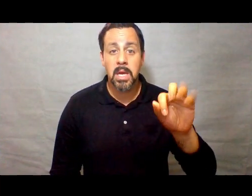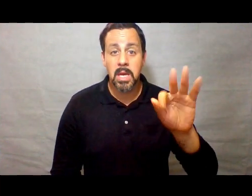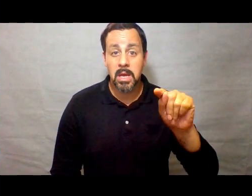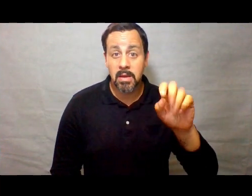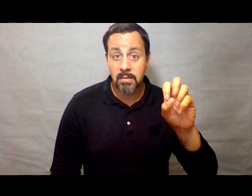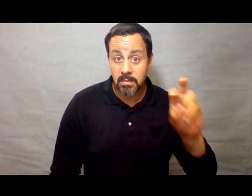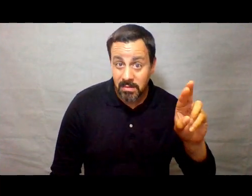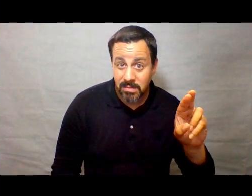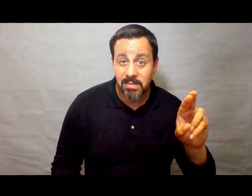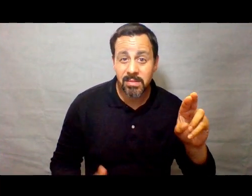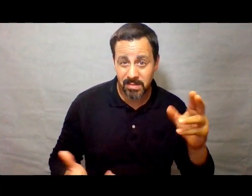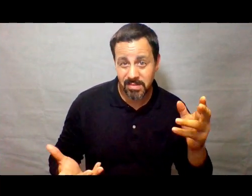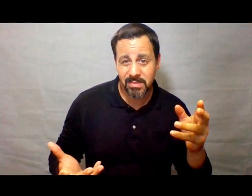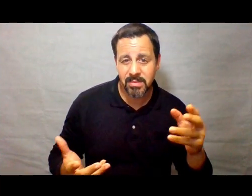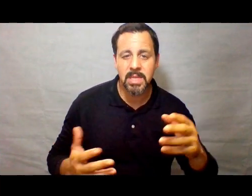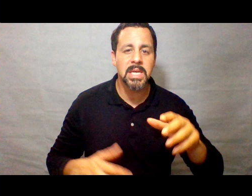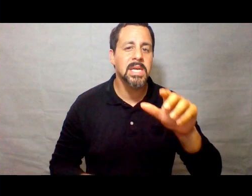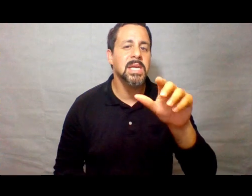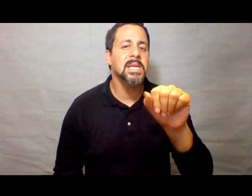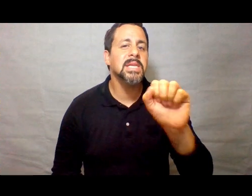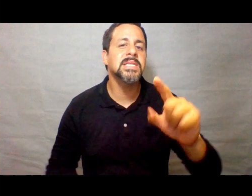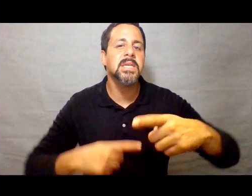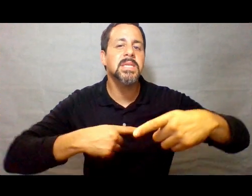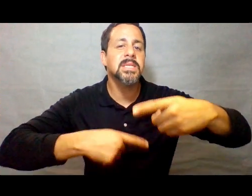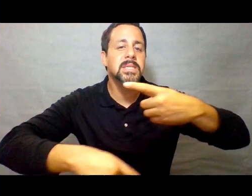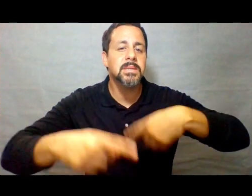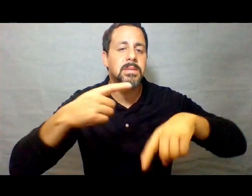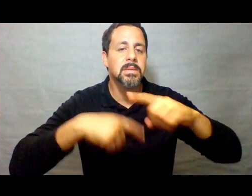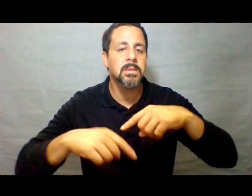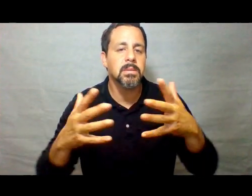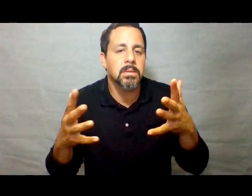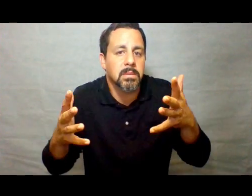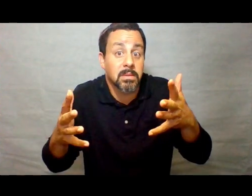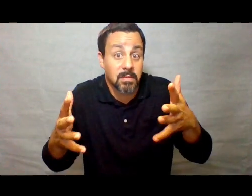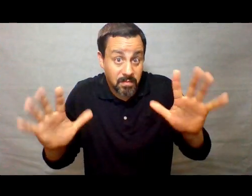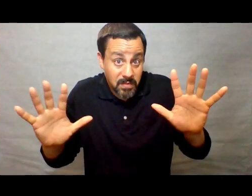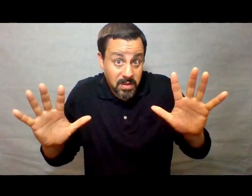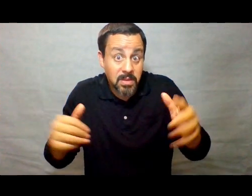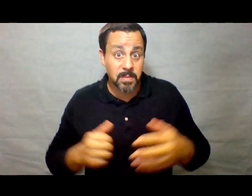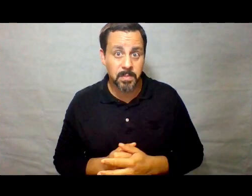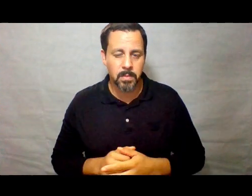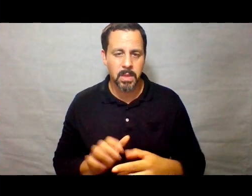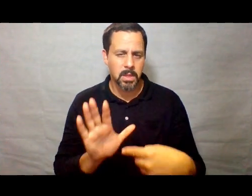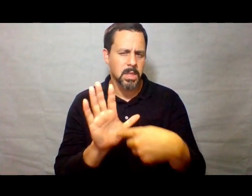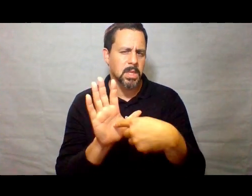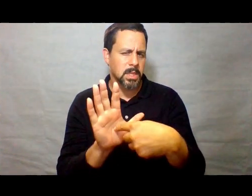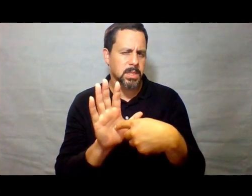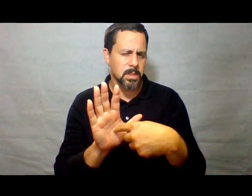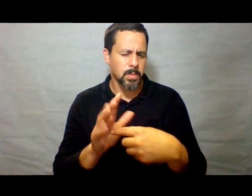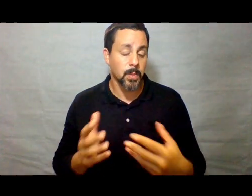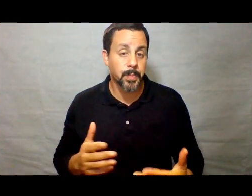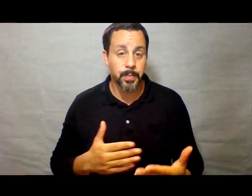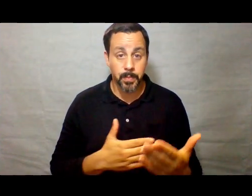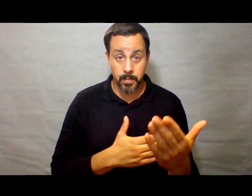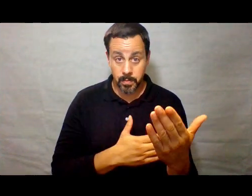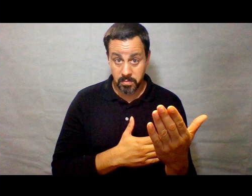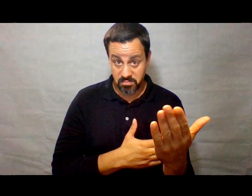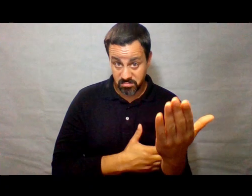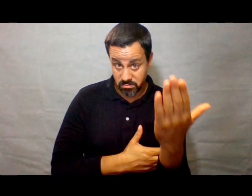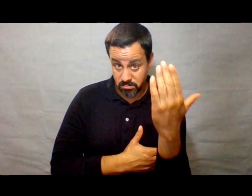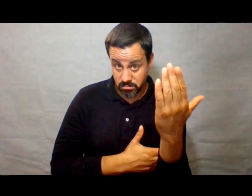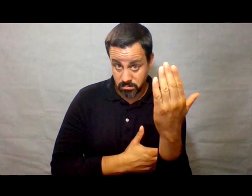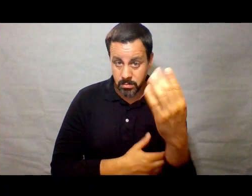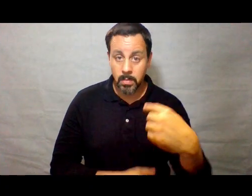next, after. Okay? In ASL, we tend to use finish, the sign